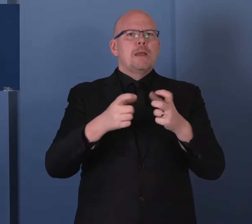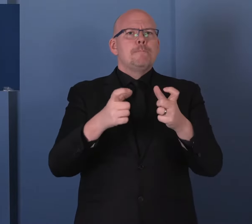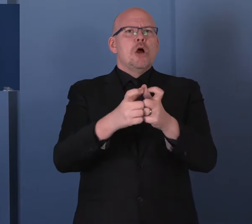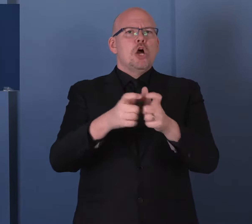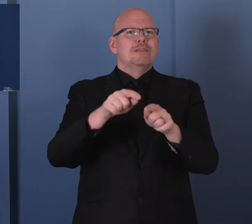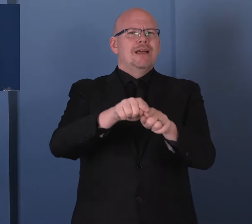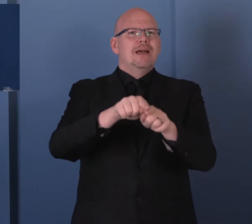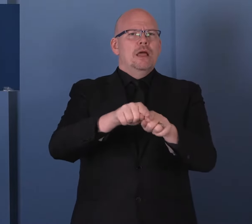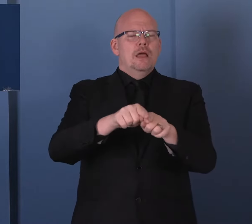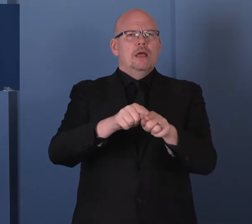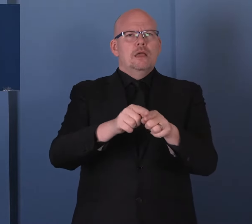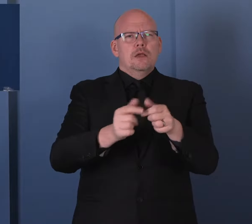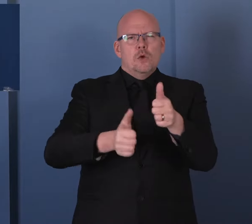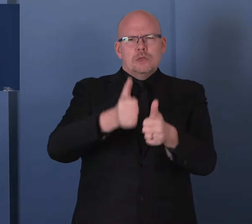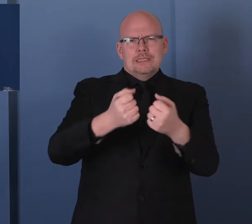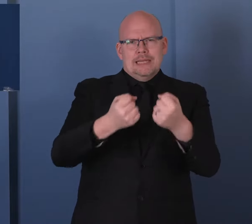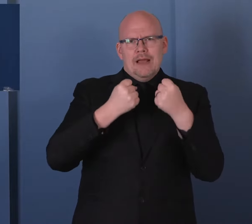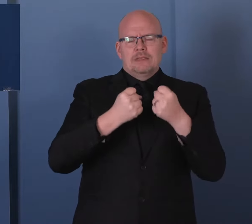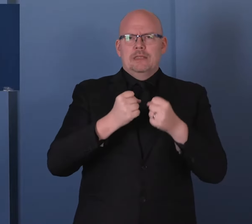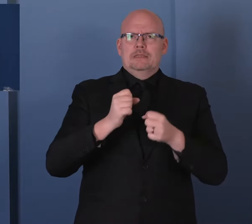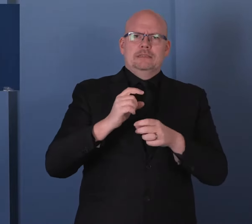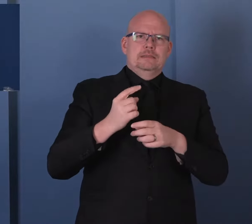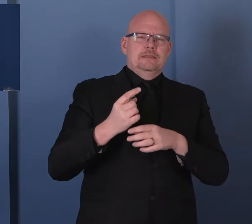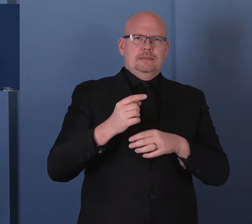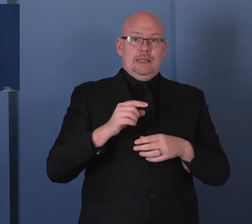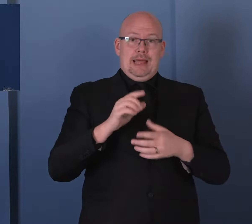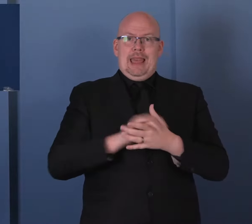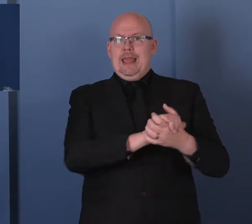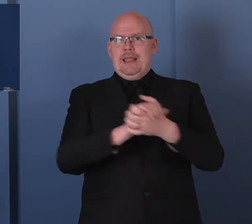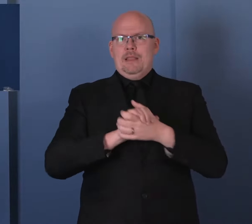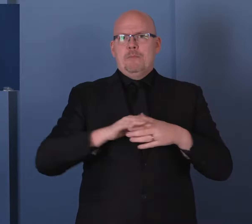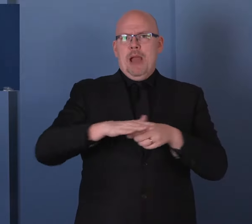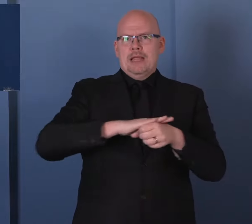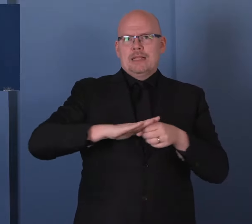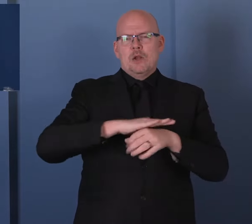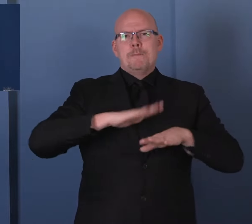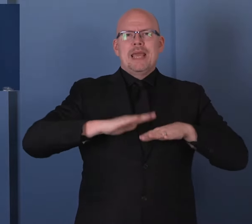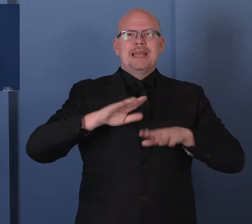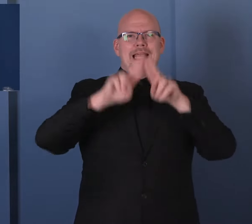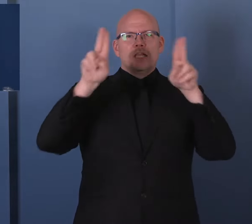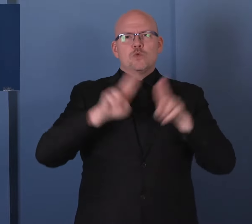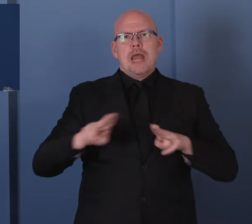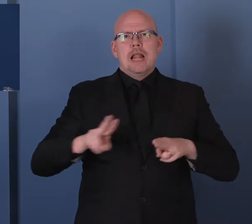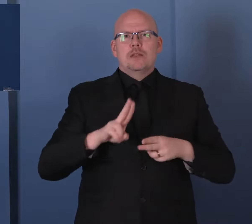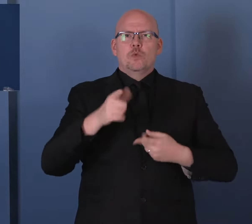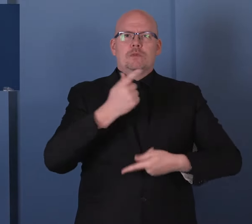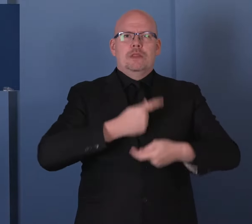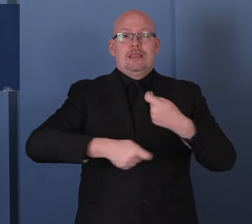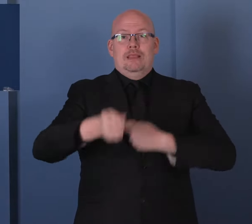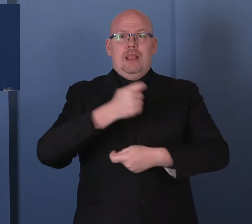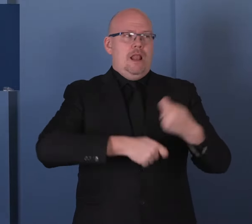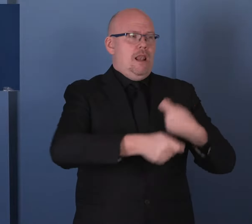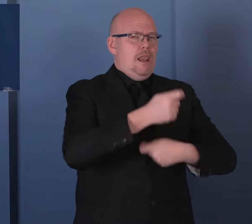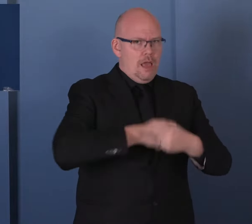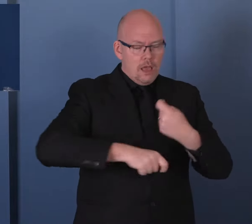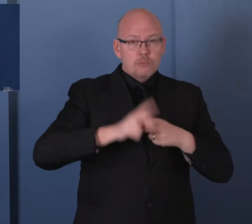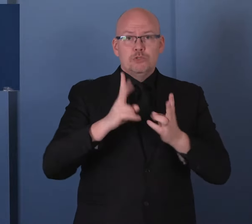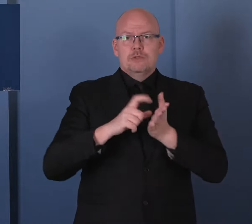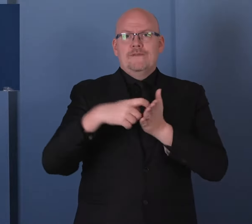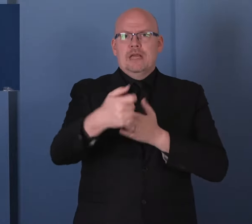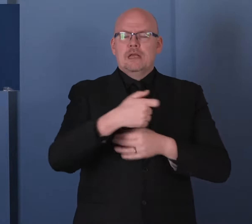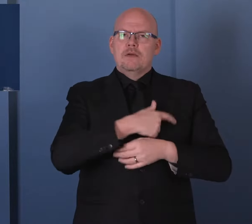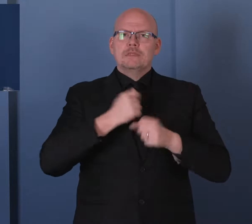more competitive single market and for more international trade. The agenda for next week's Council will also